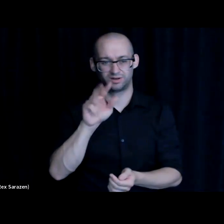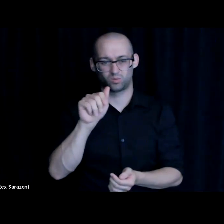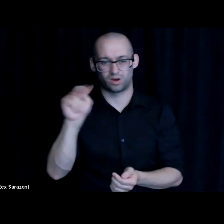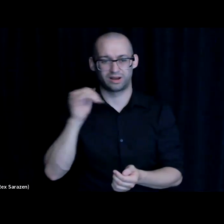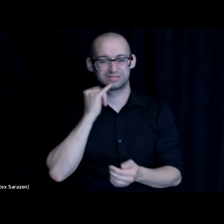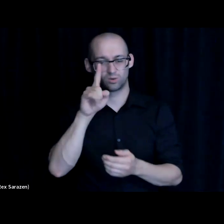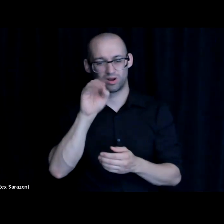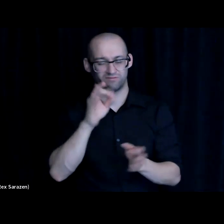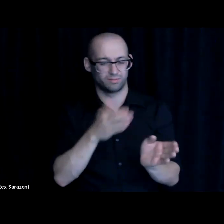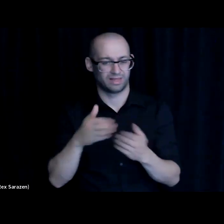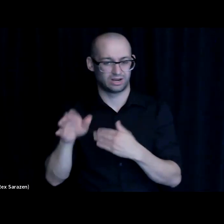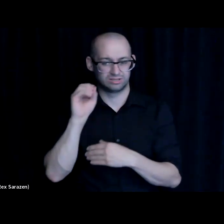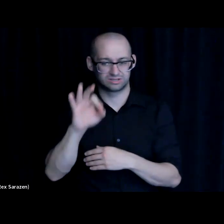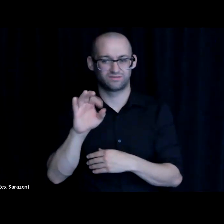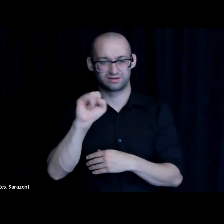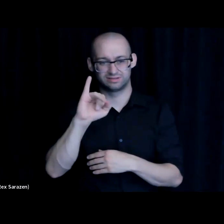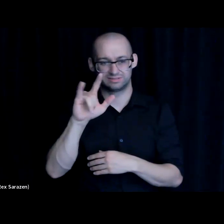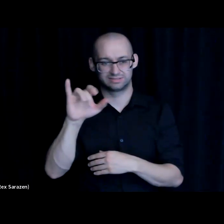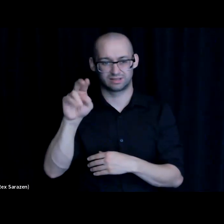and the host of the Silicon Valley,